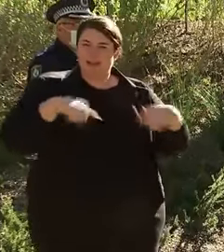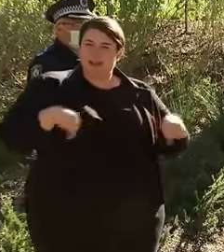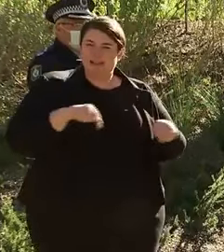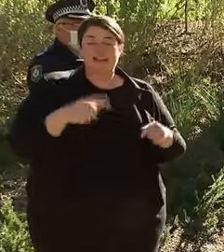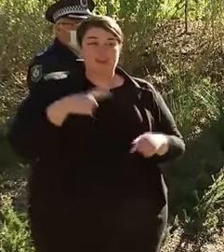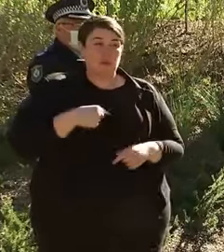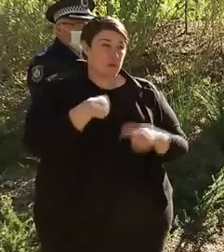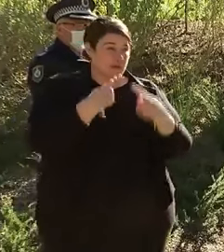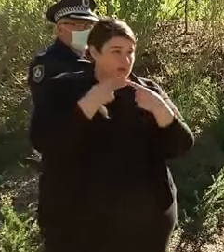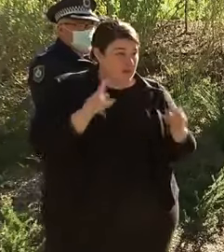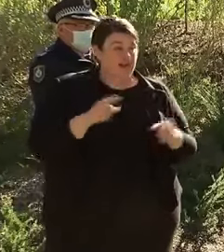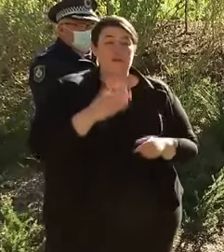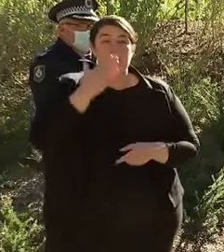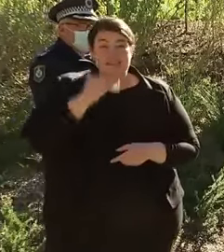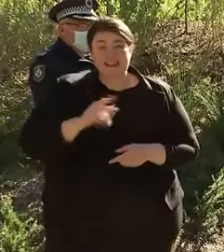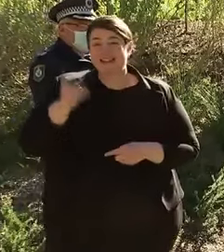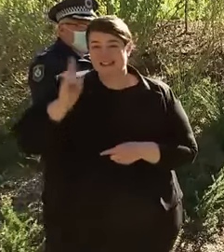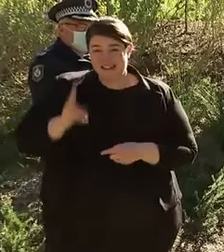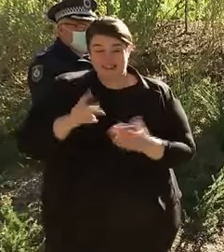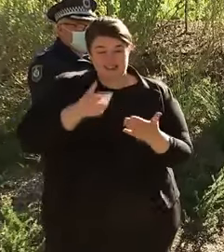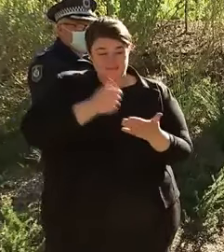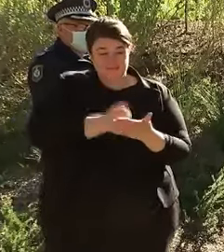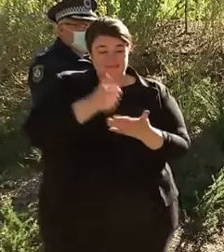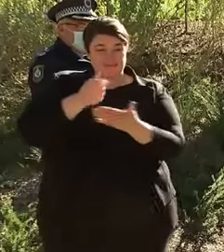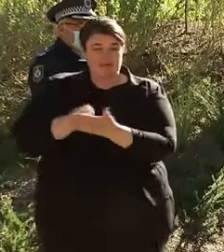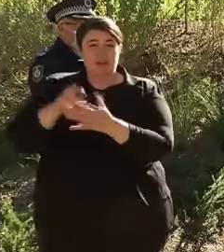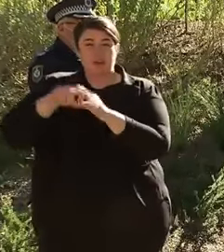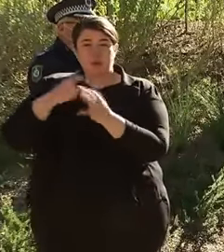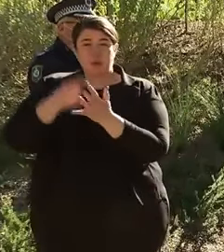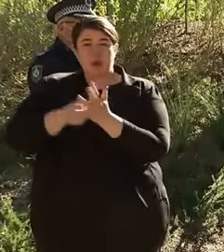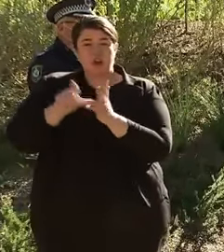messaging to continue to do the QR codes.